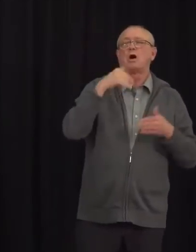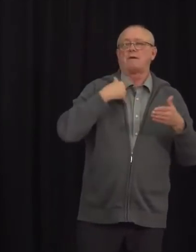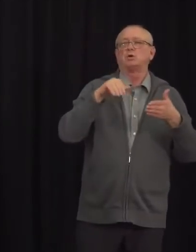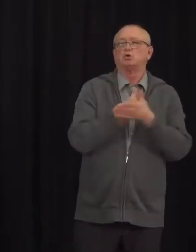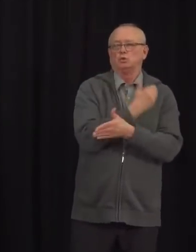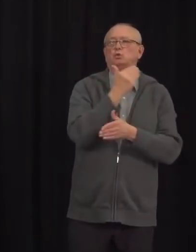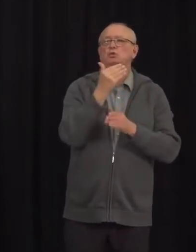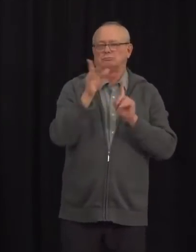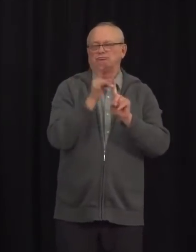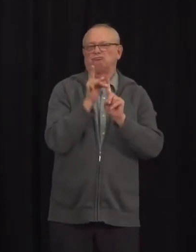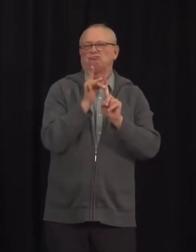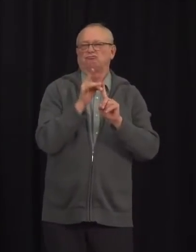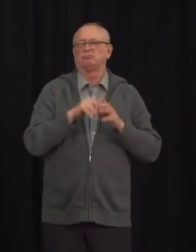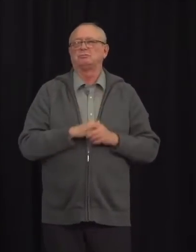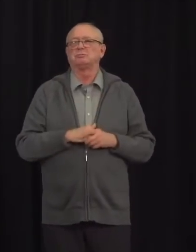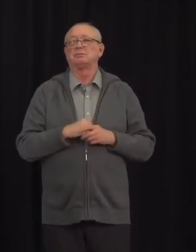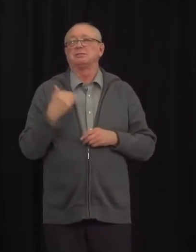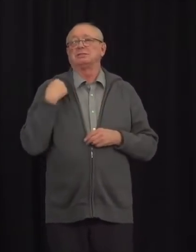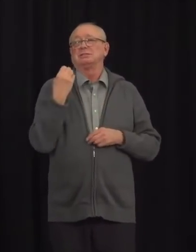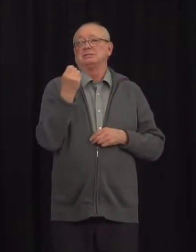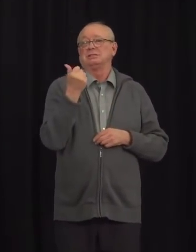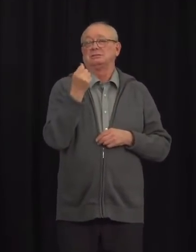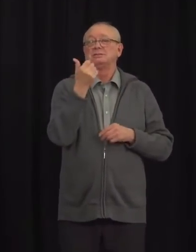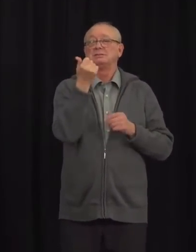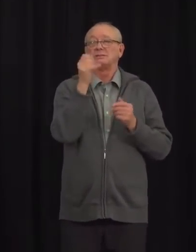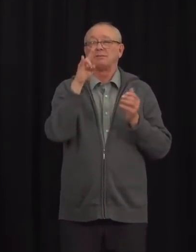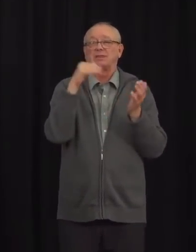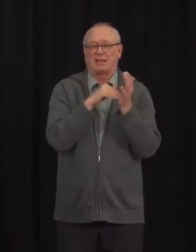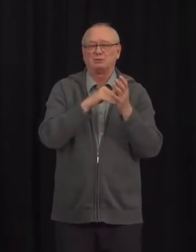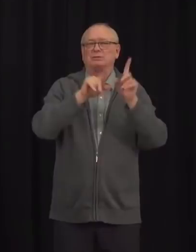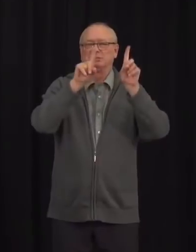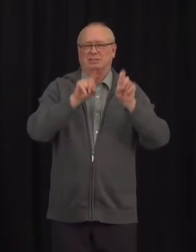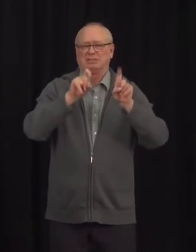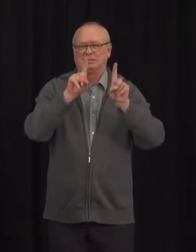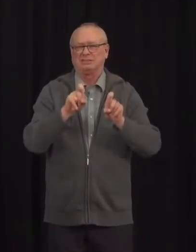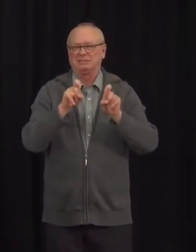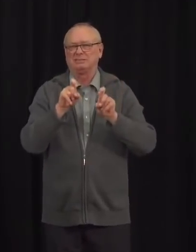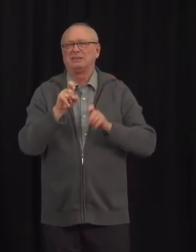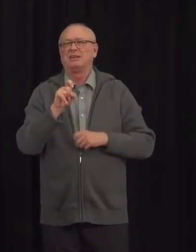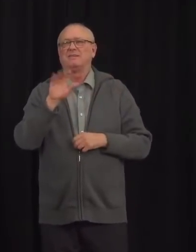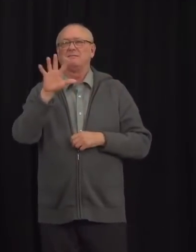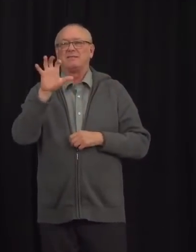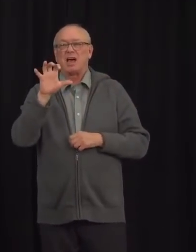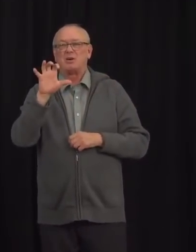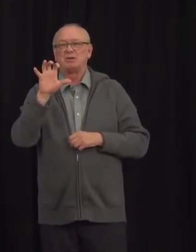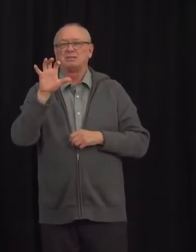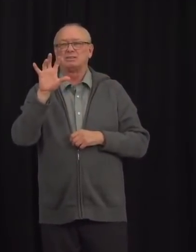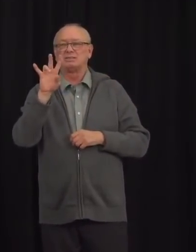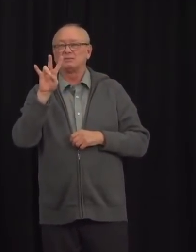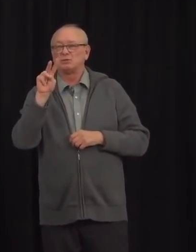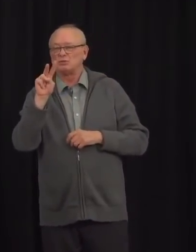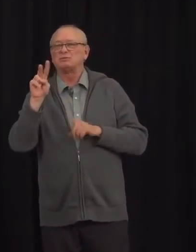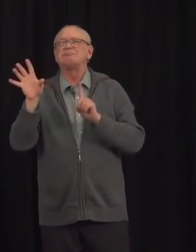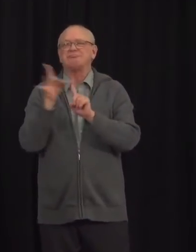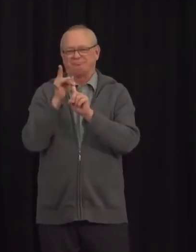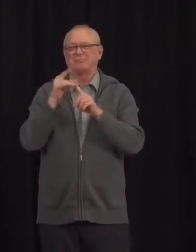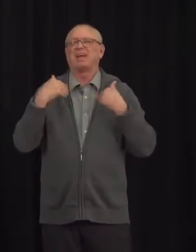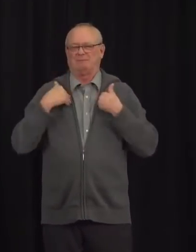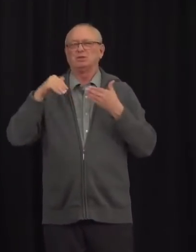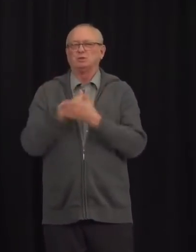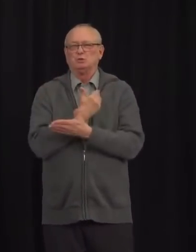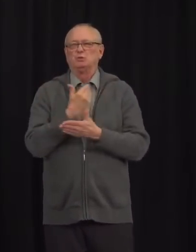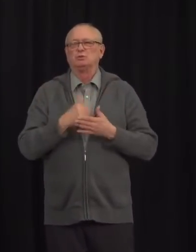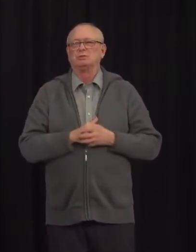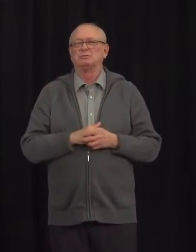completed over 17,000 tests. We also identified 572 new cases.